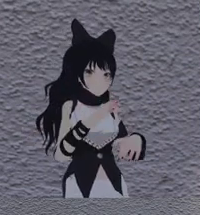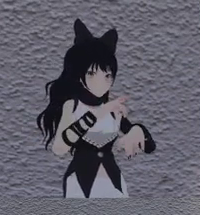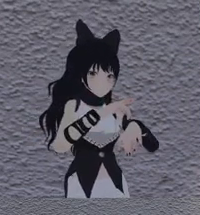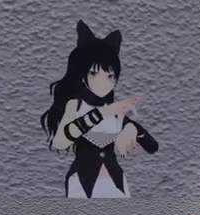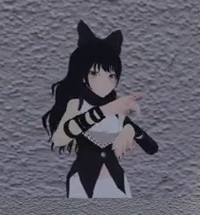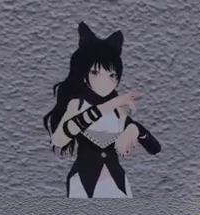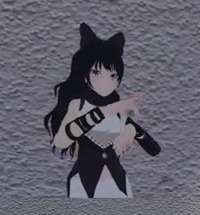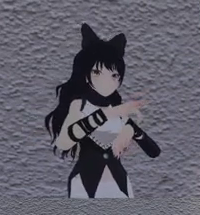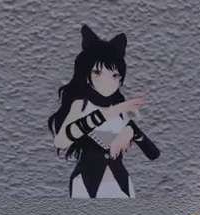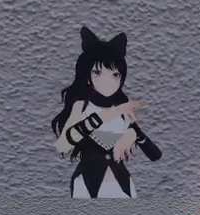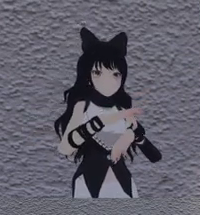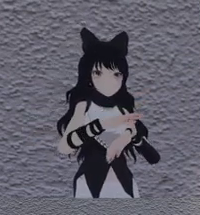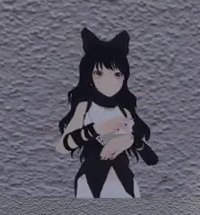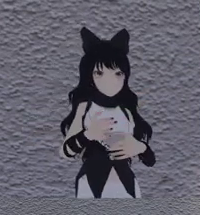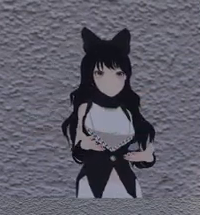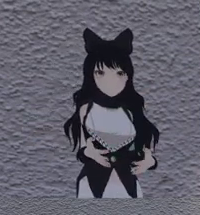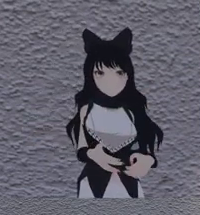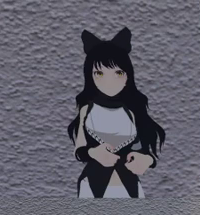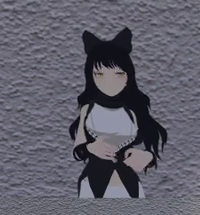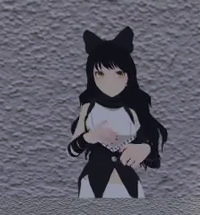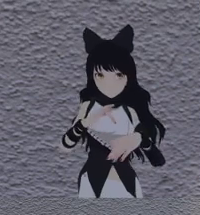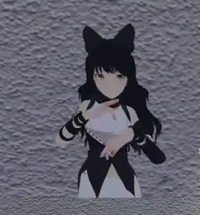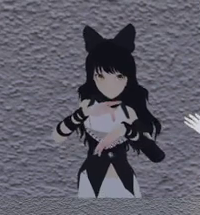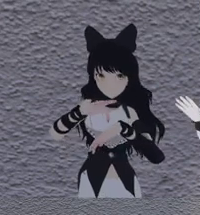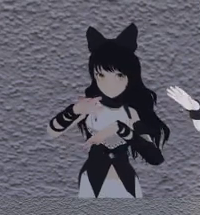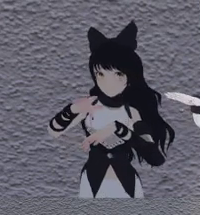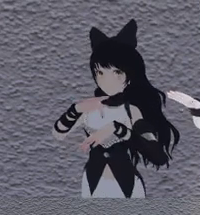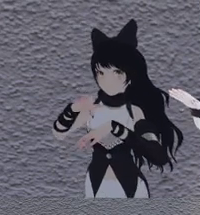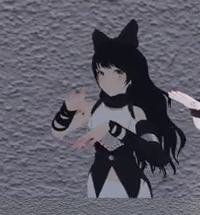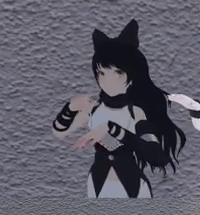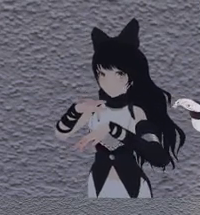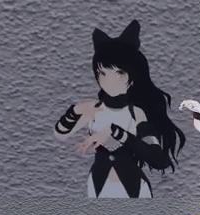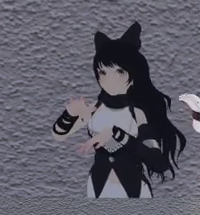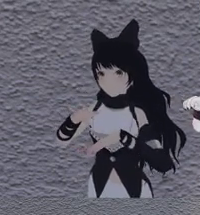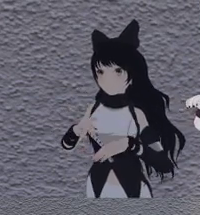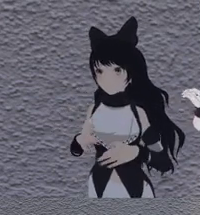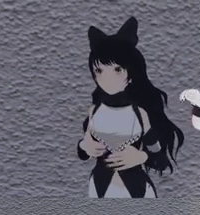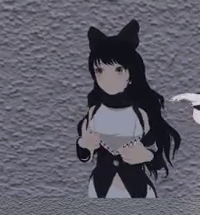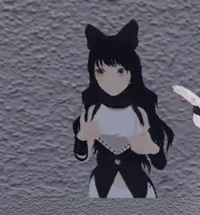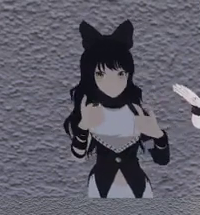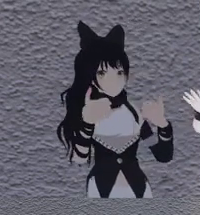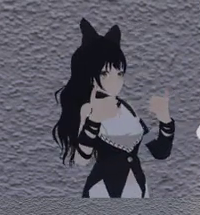Like that. Empty. And then one time is early.